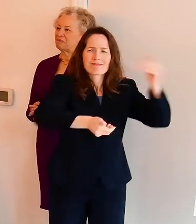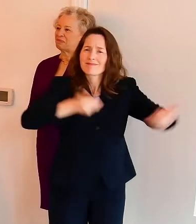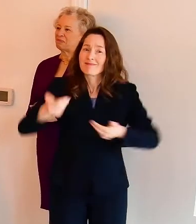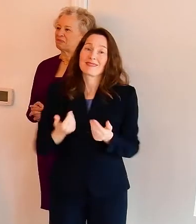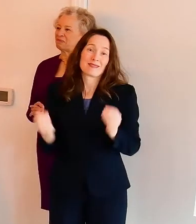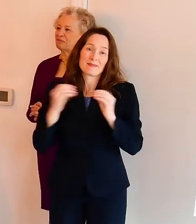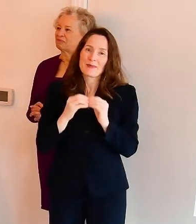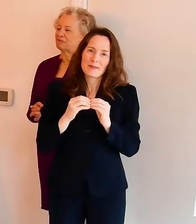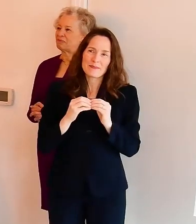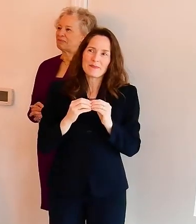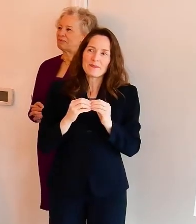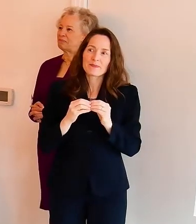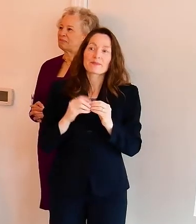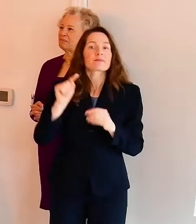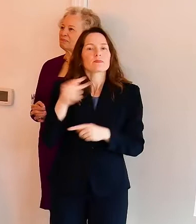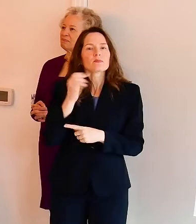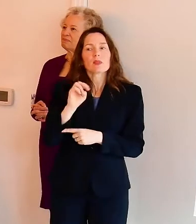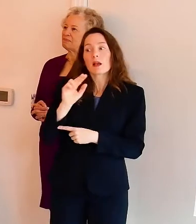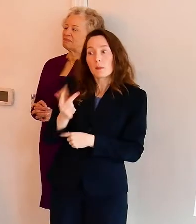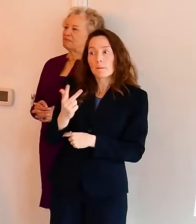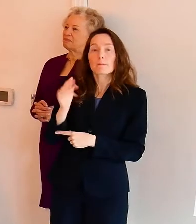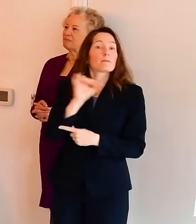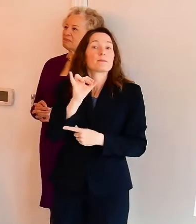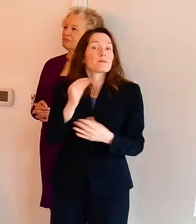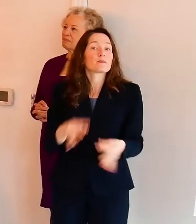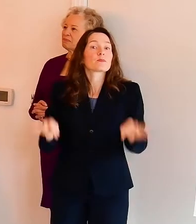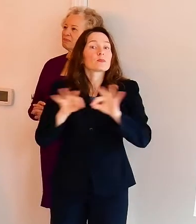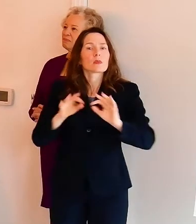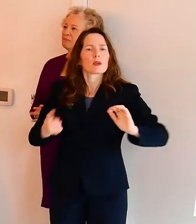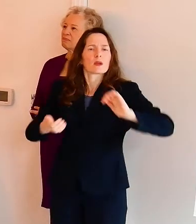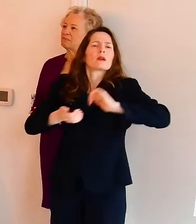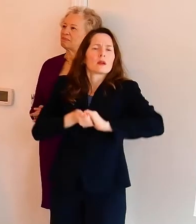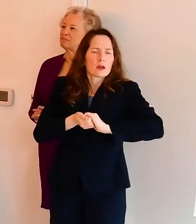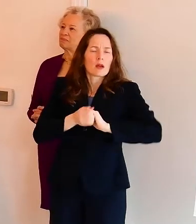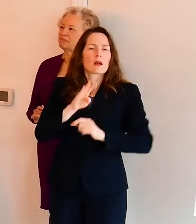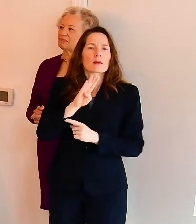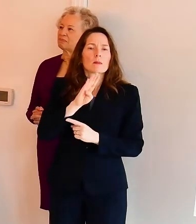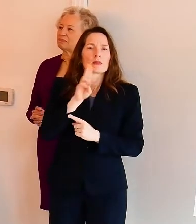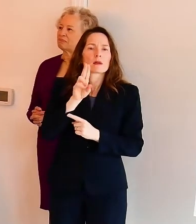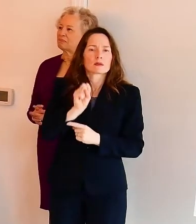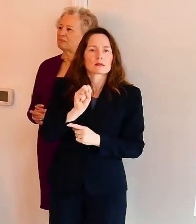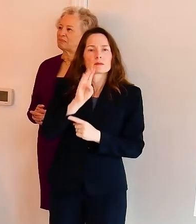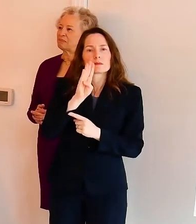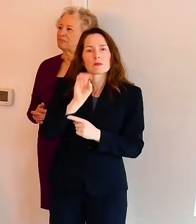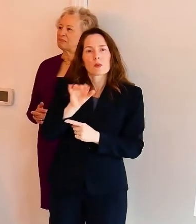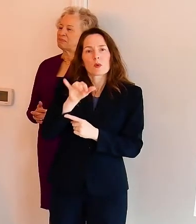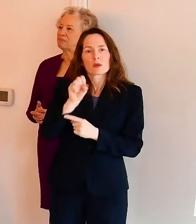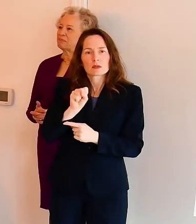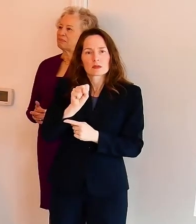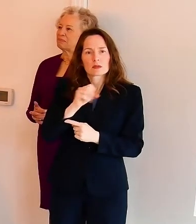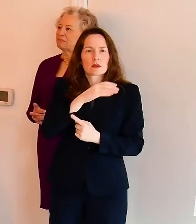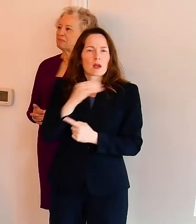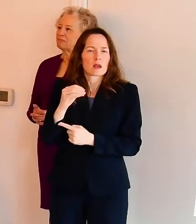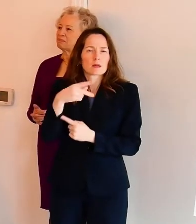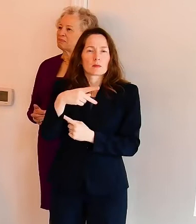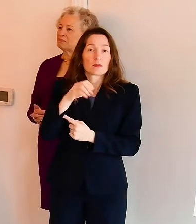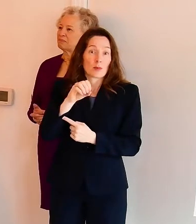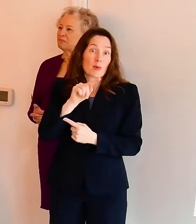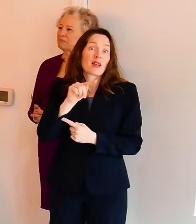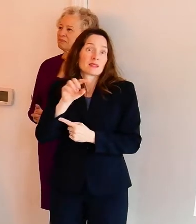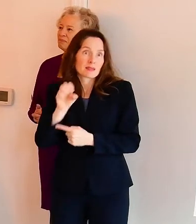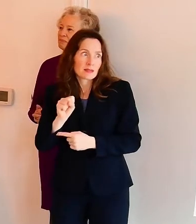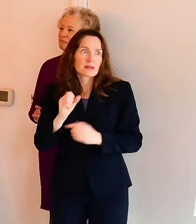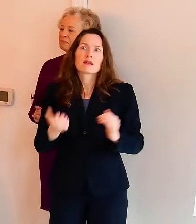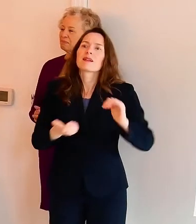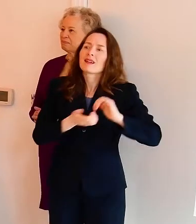part of the Third are our community connections. We have partnerships with Busboys and Poets. We're forming partnerships with HCC. The idea is that we put our arms